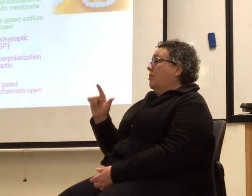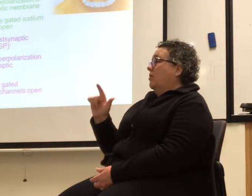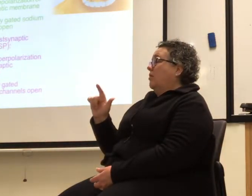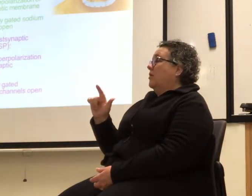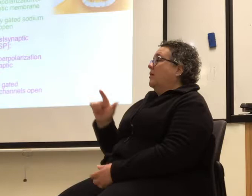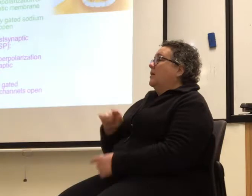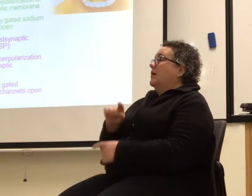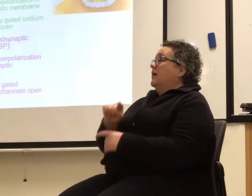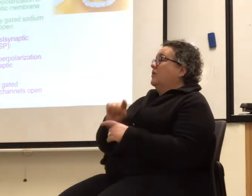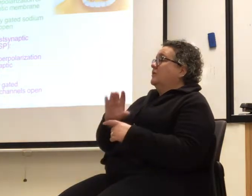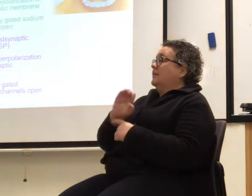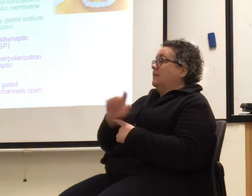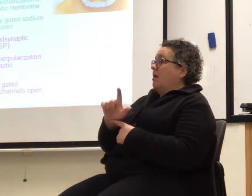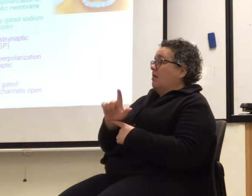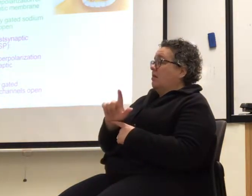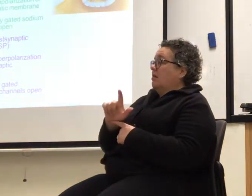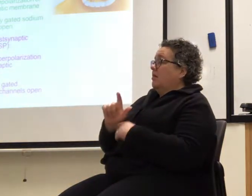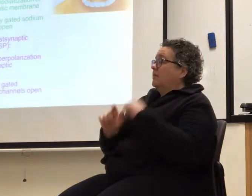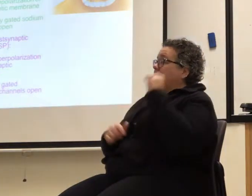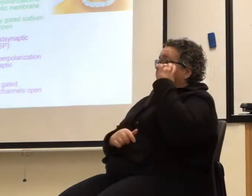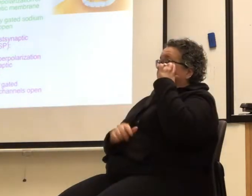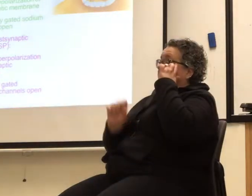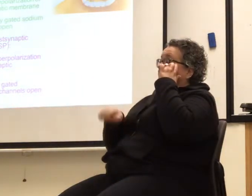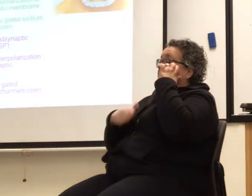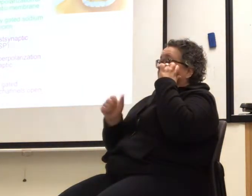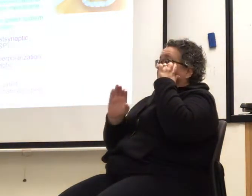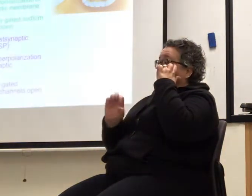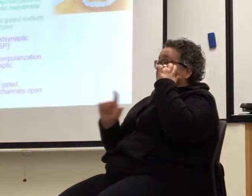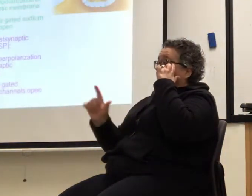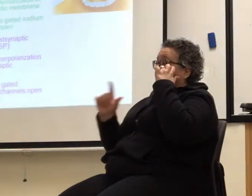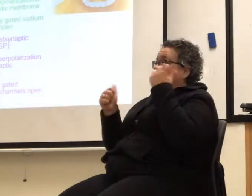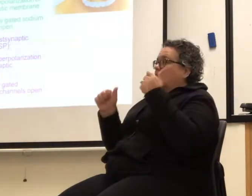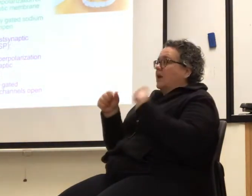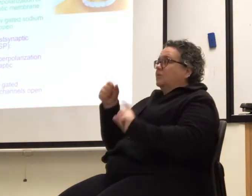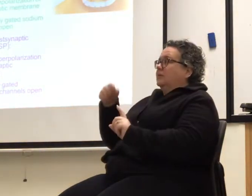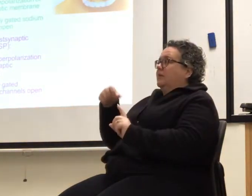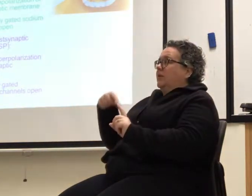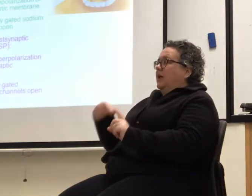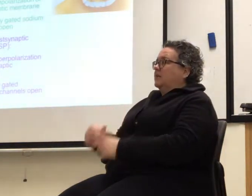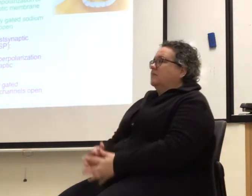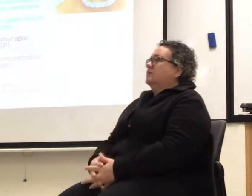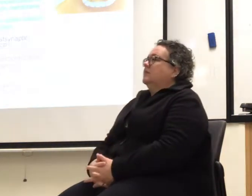Here's a cell. Another cell is trying to stimulate.